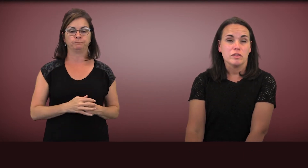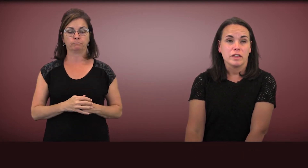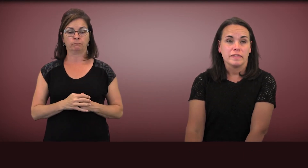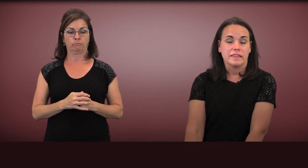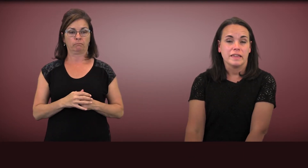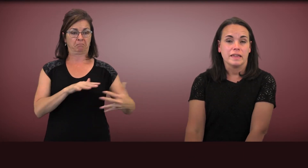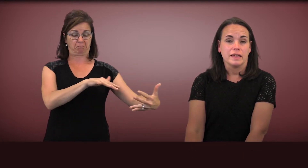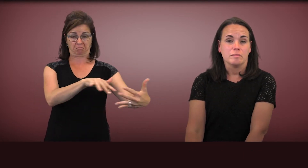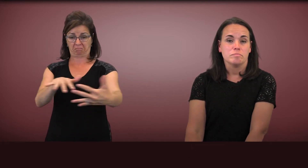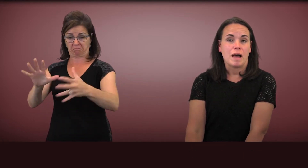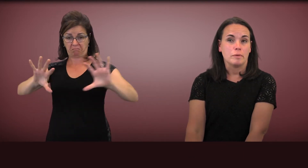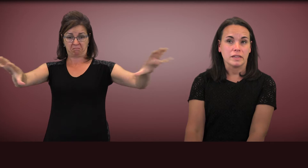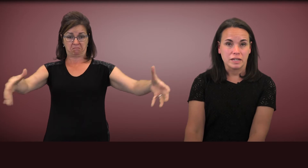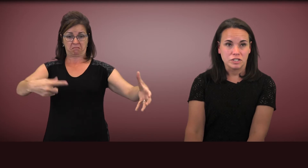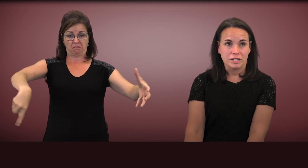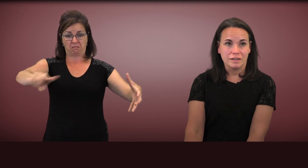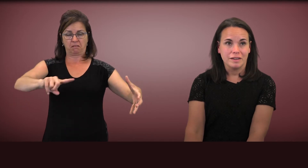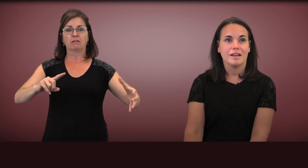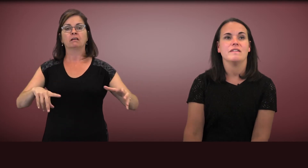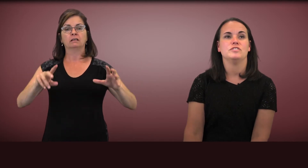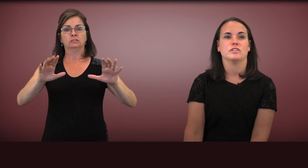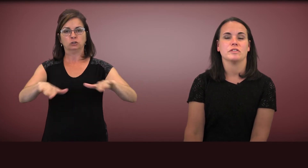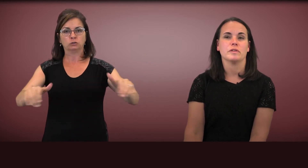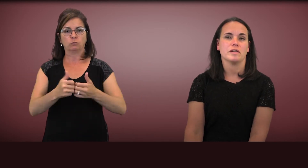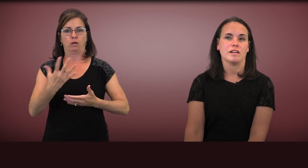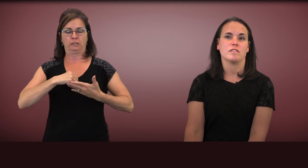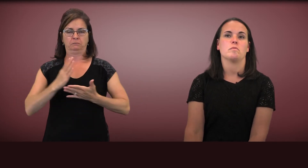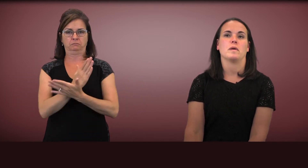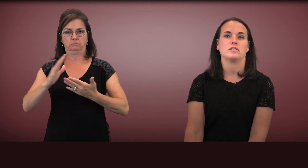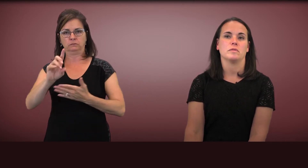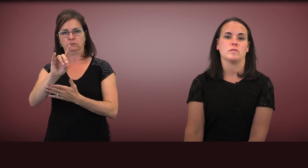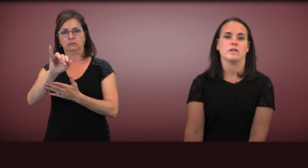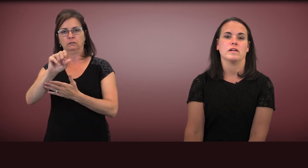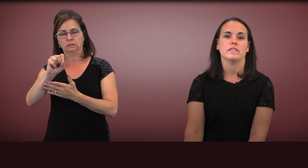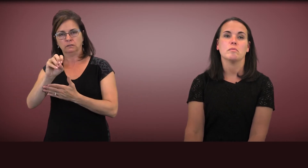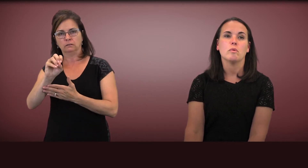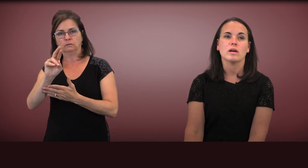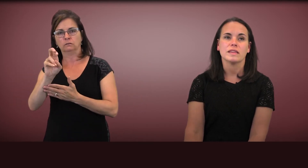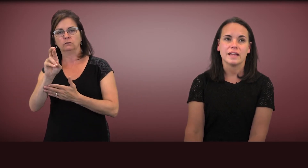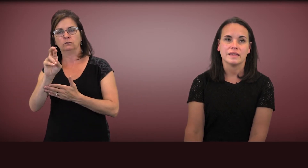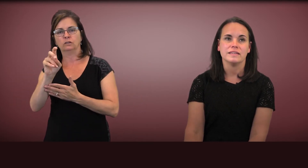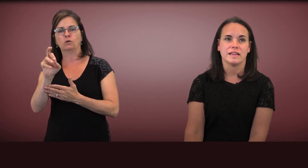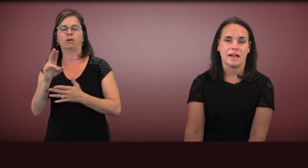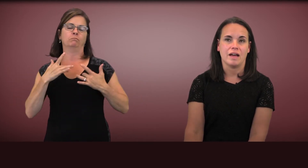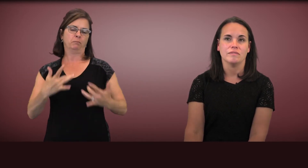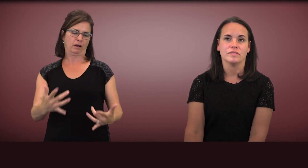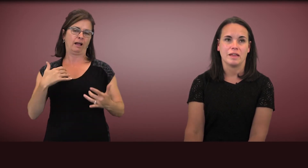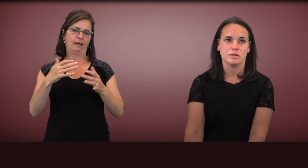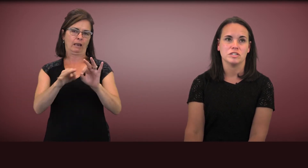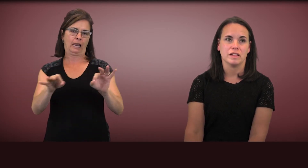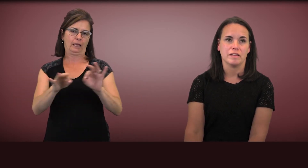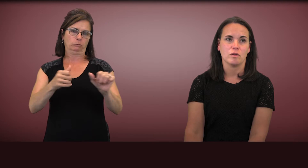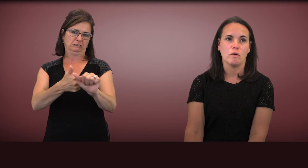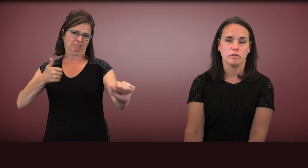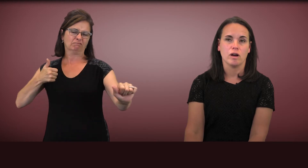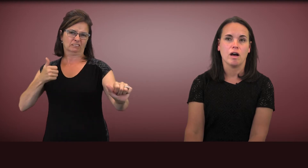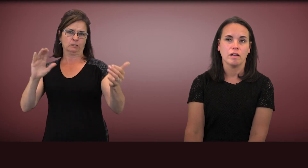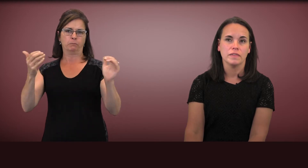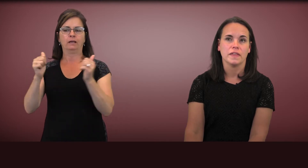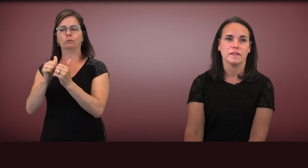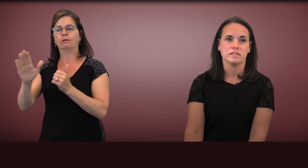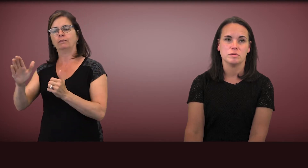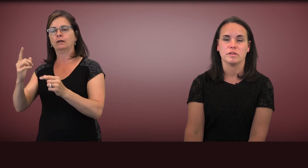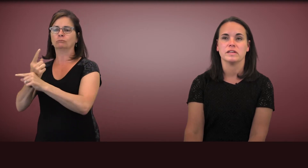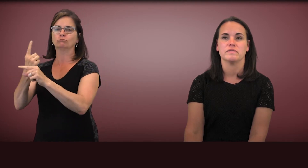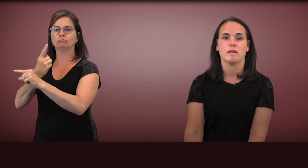If we look at the population of children with an autism spectrum disorder, they're more likely to have language delays